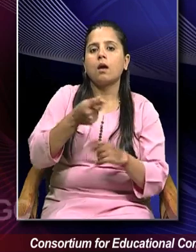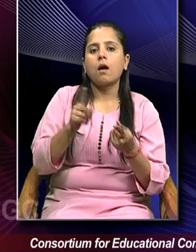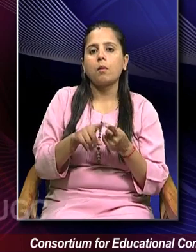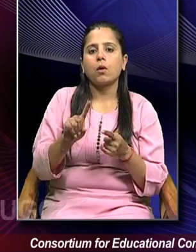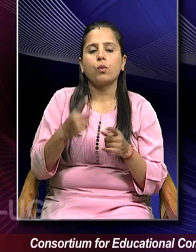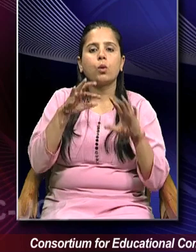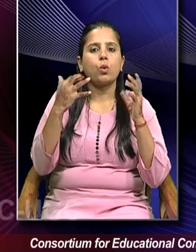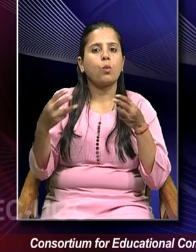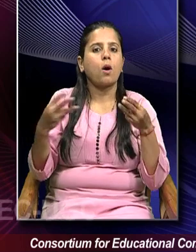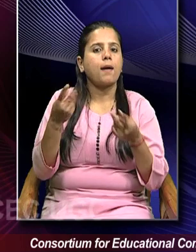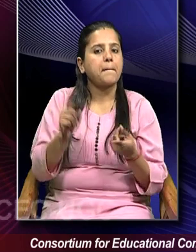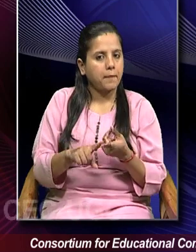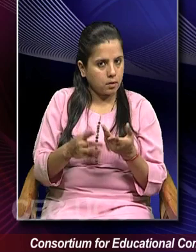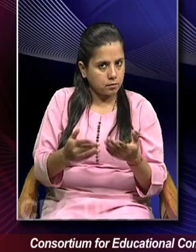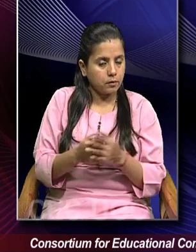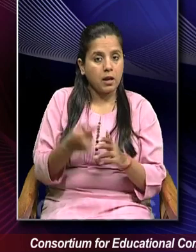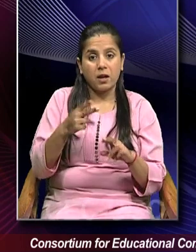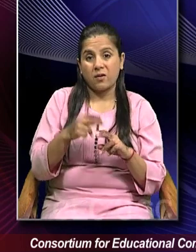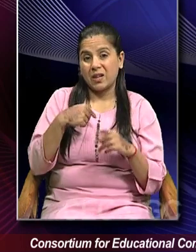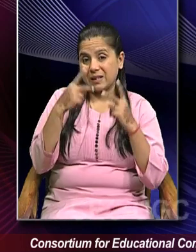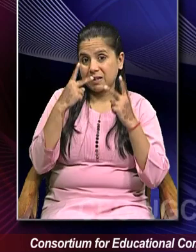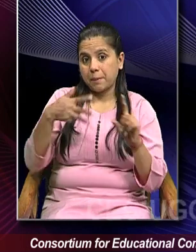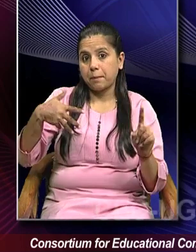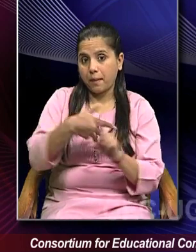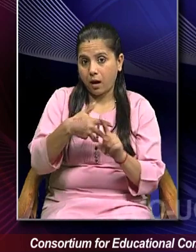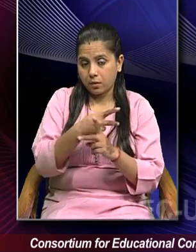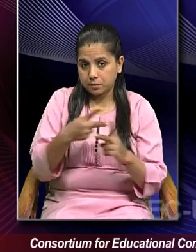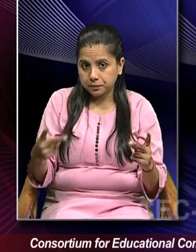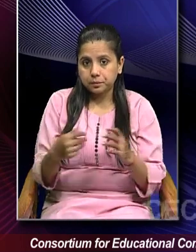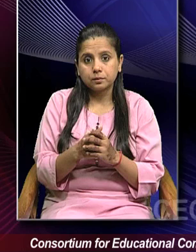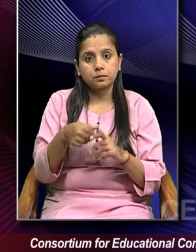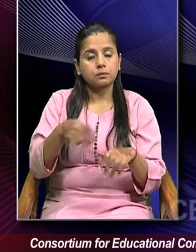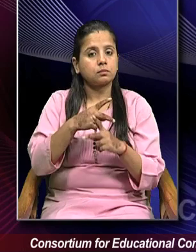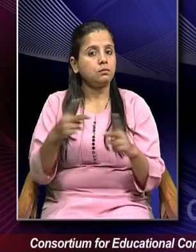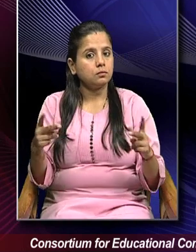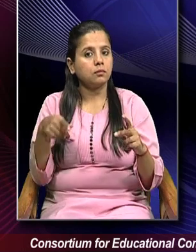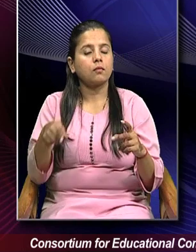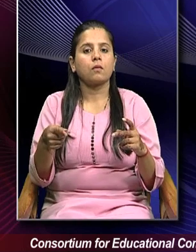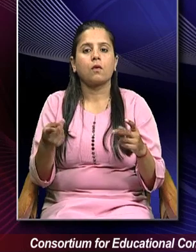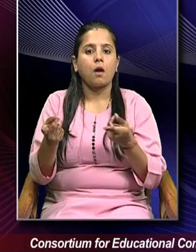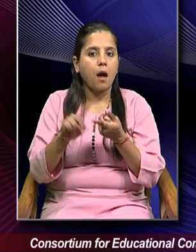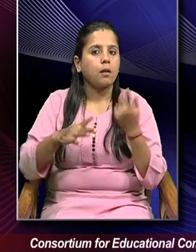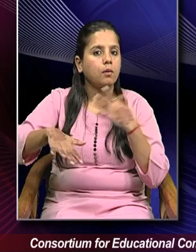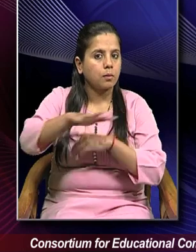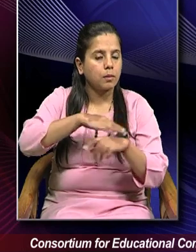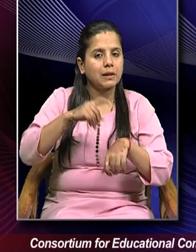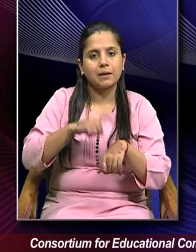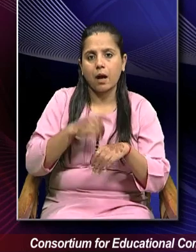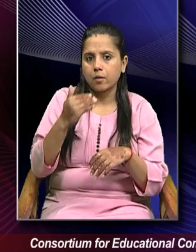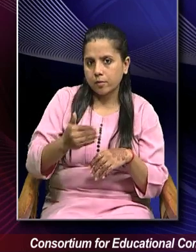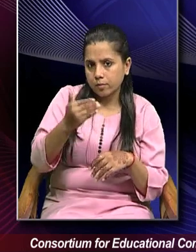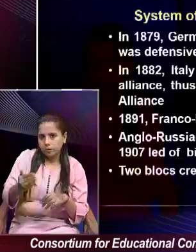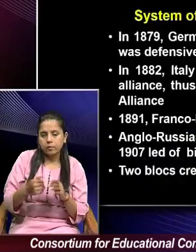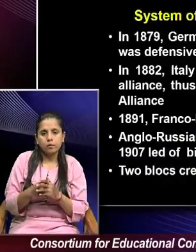First World War. And if we see the background of the various kinds of alliances during this time, and